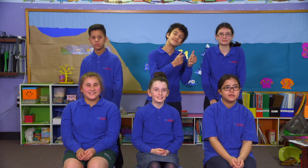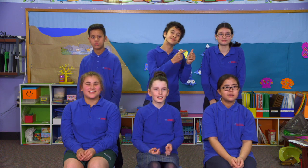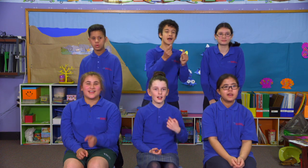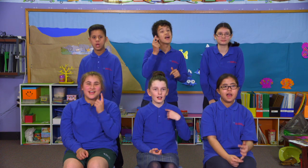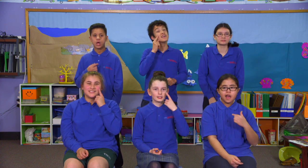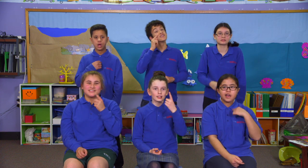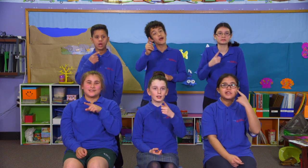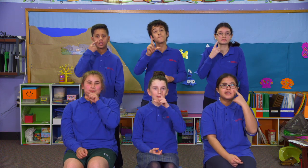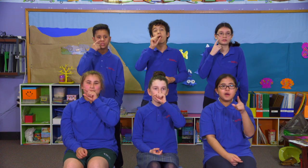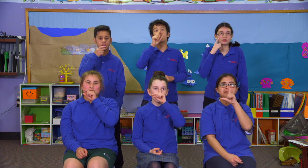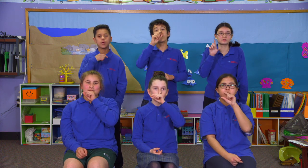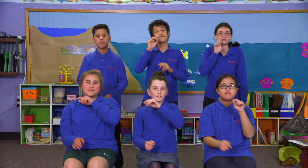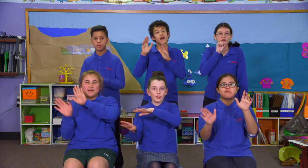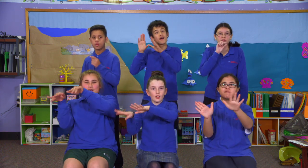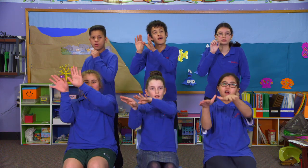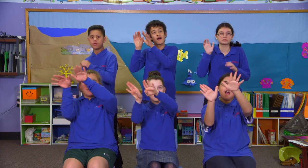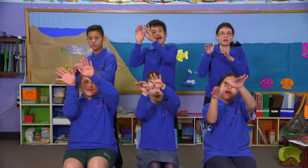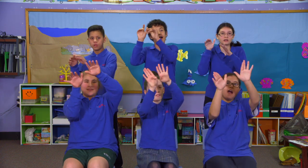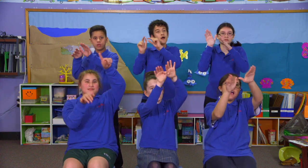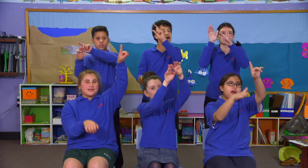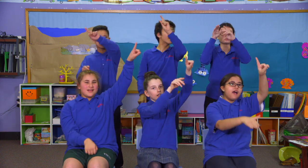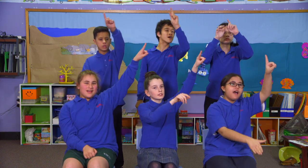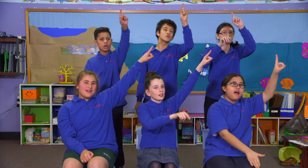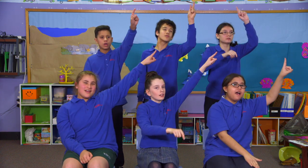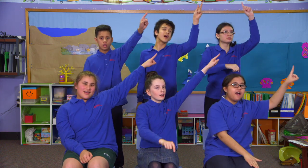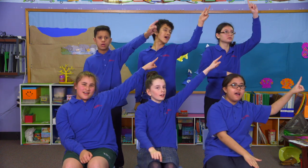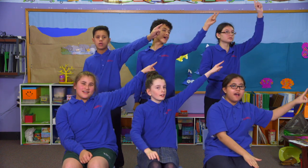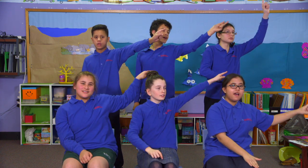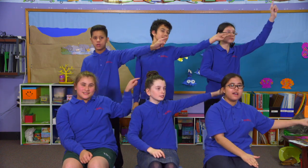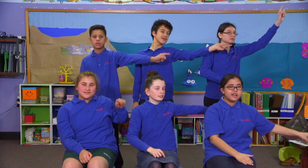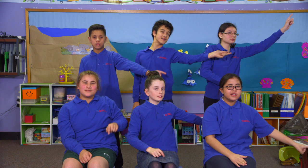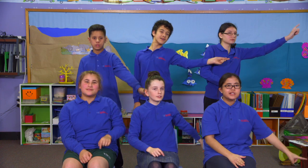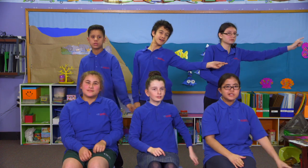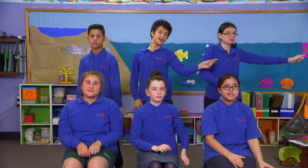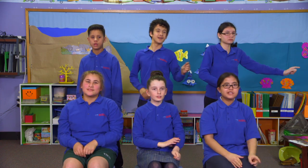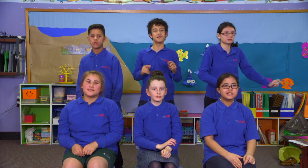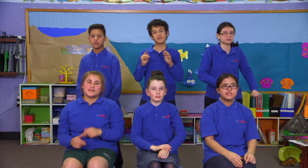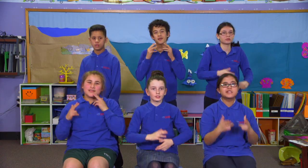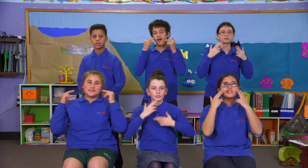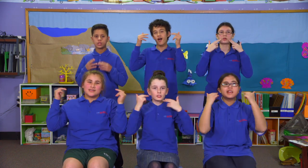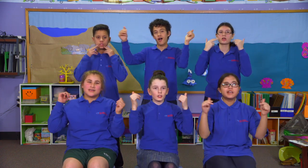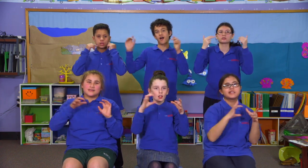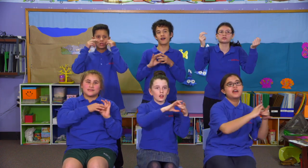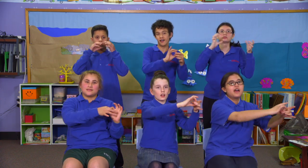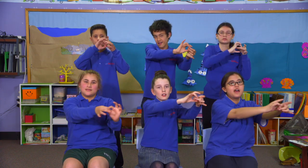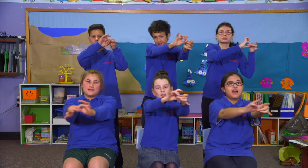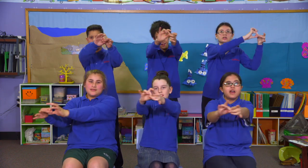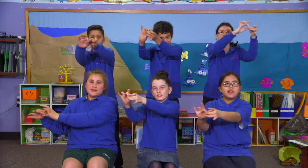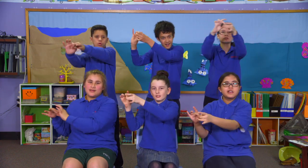I see the birds flying high, flying high, flying high in the sky. They're all singing along to